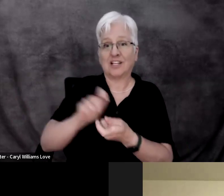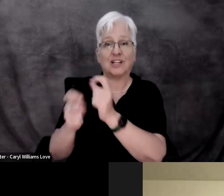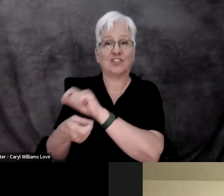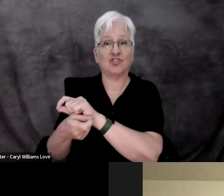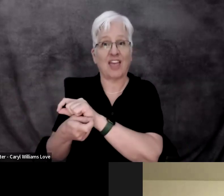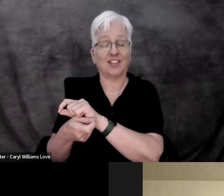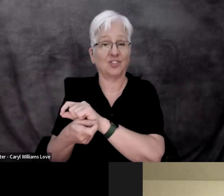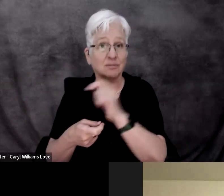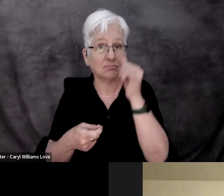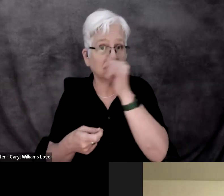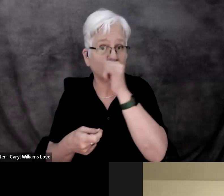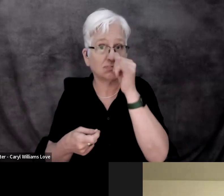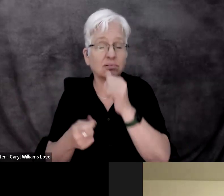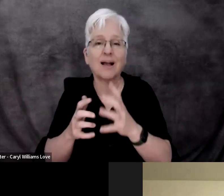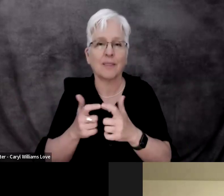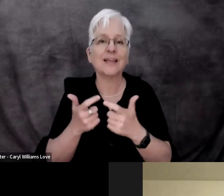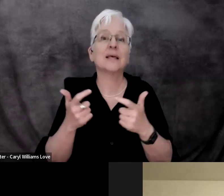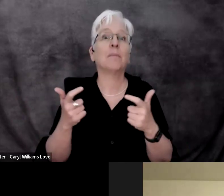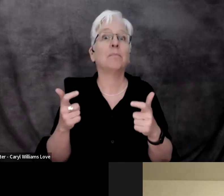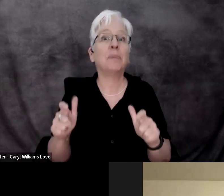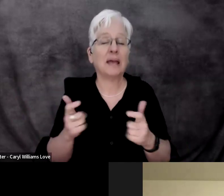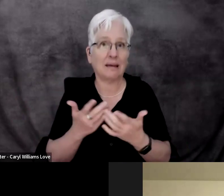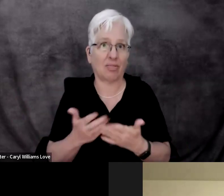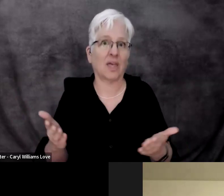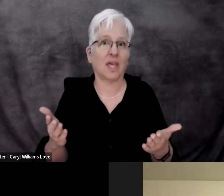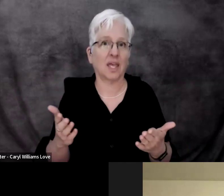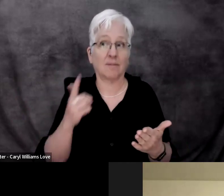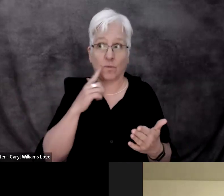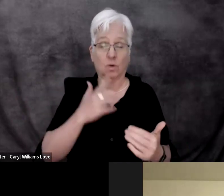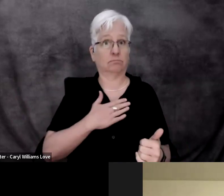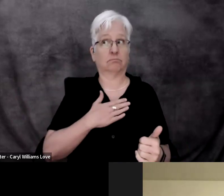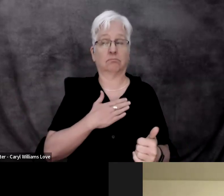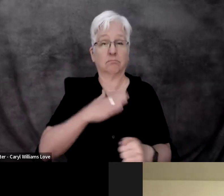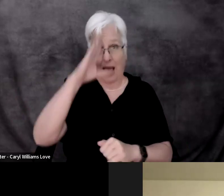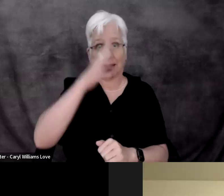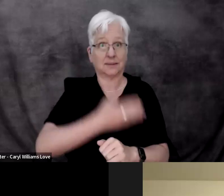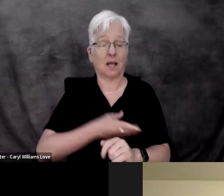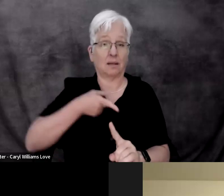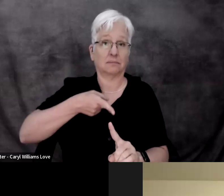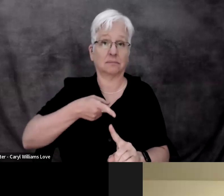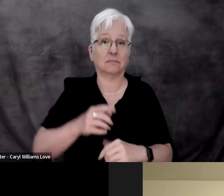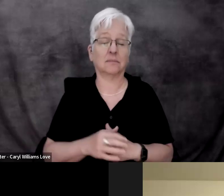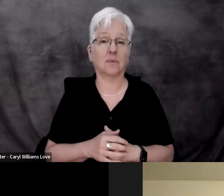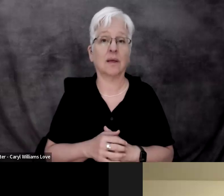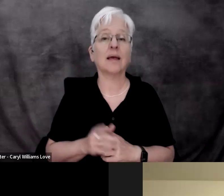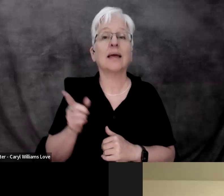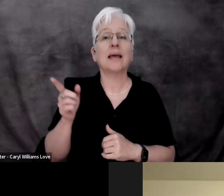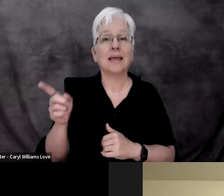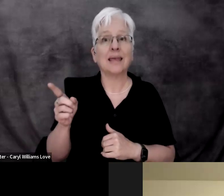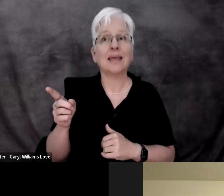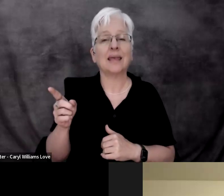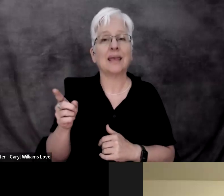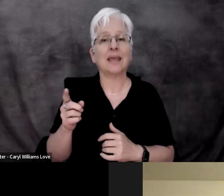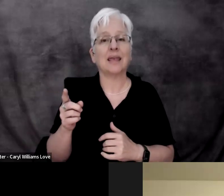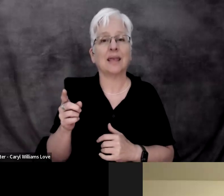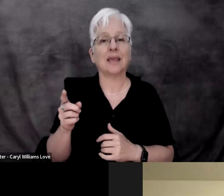you know, that's a big thing to my son in particular, because he does hold